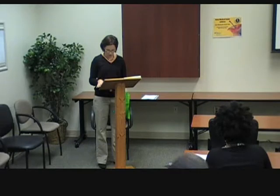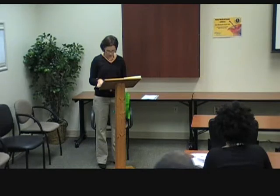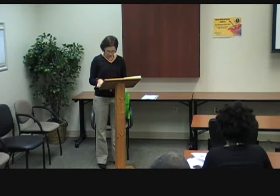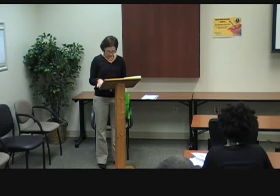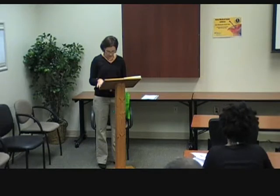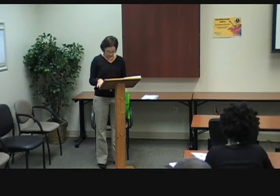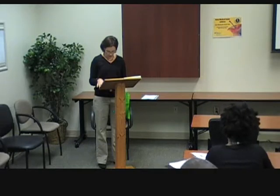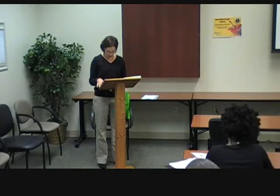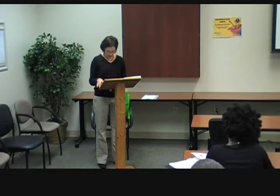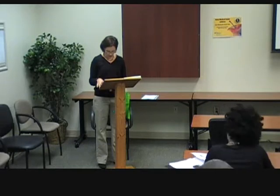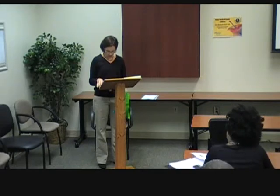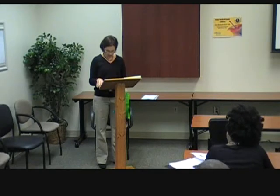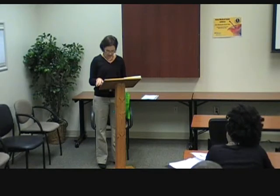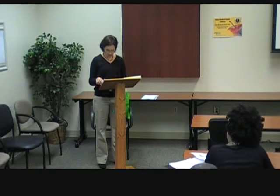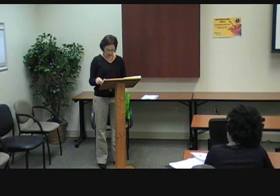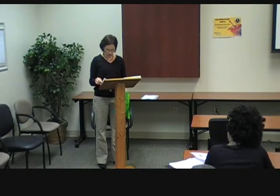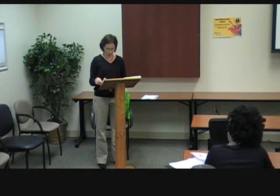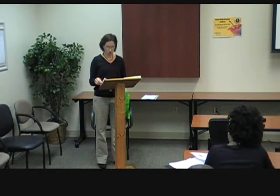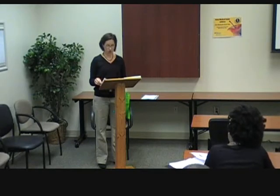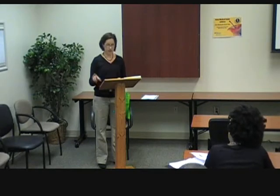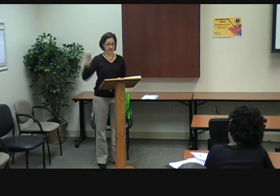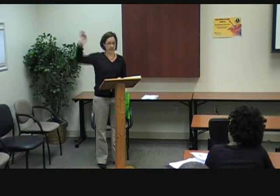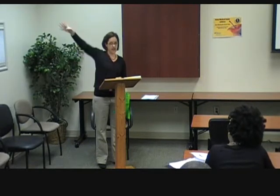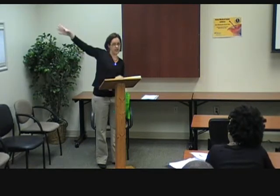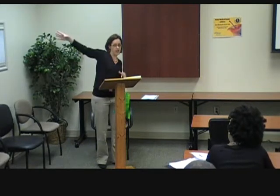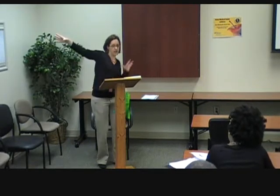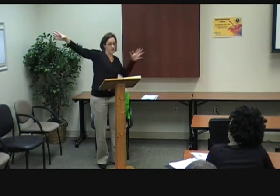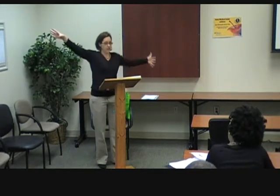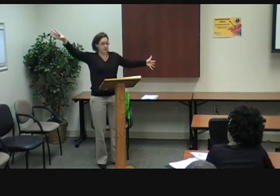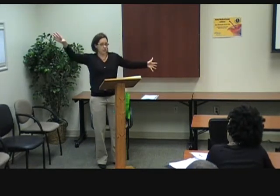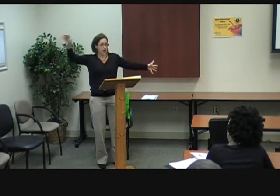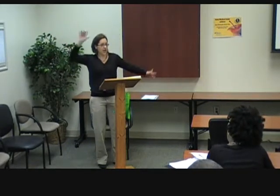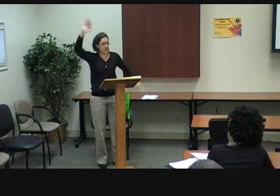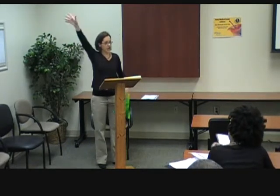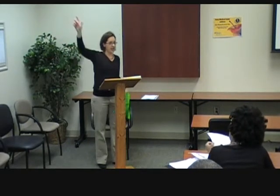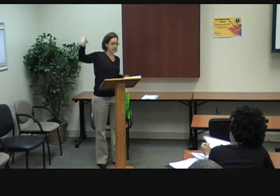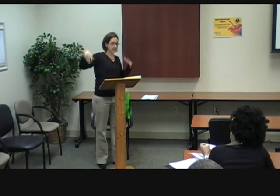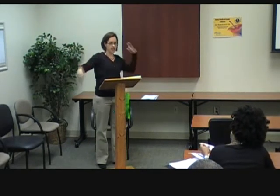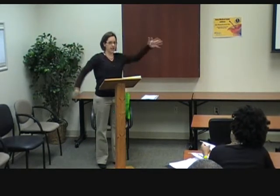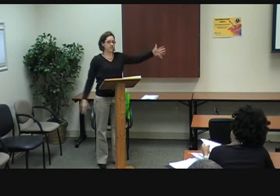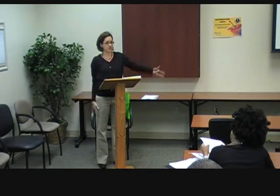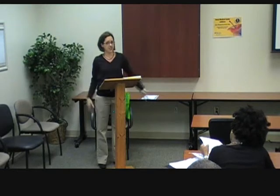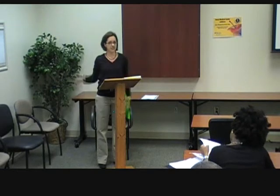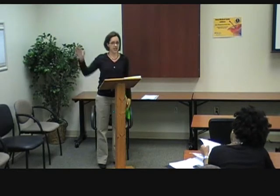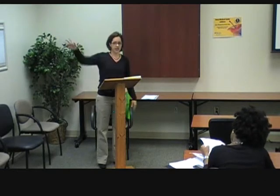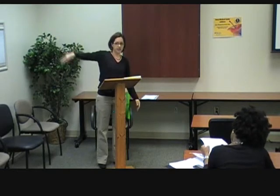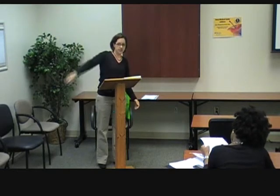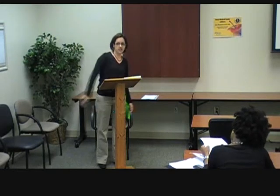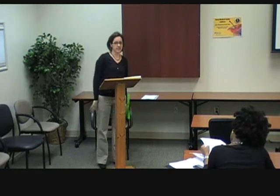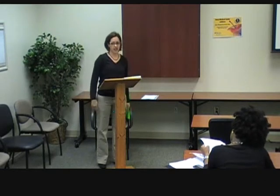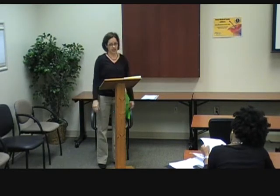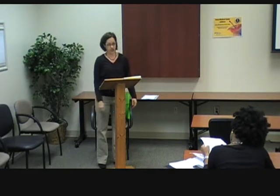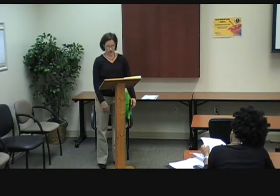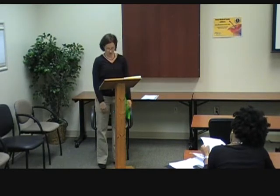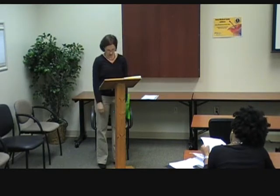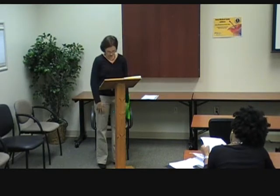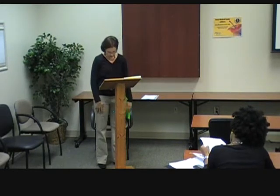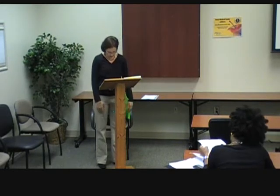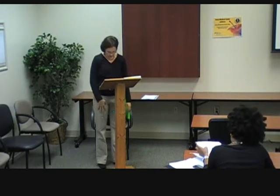which makes it important because we don't want to be signing and wagging your hands. I can't emphasize that enough, is not sign